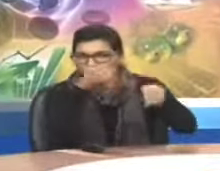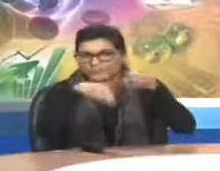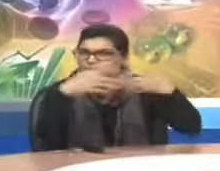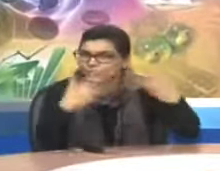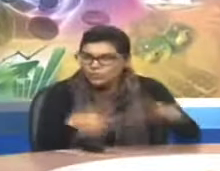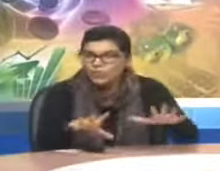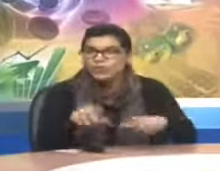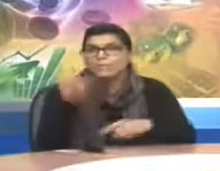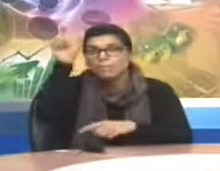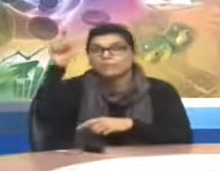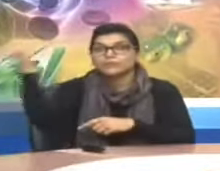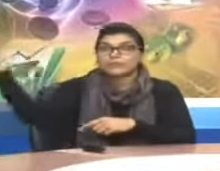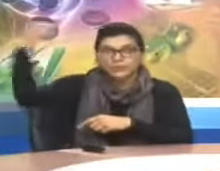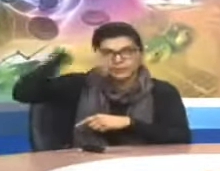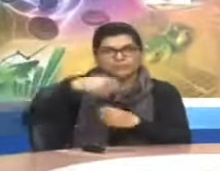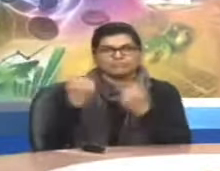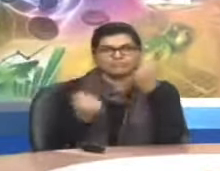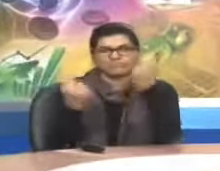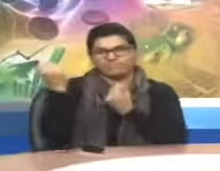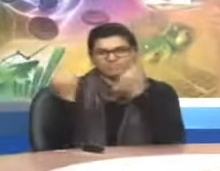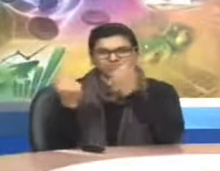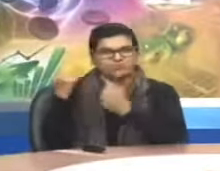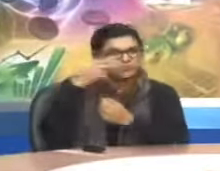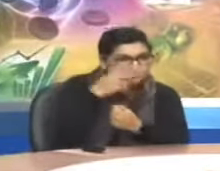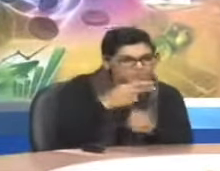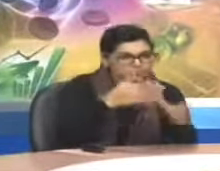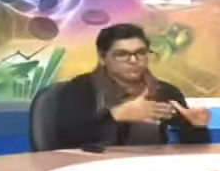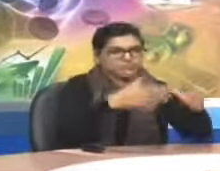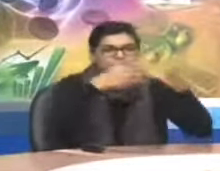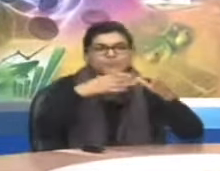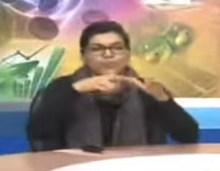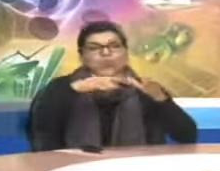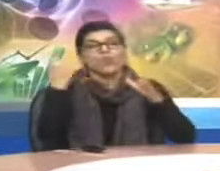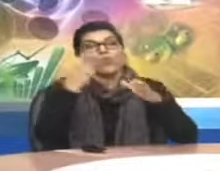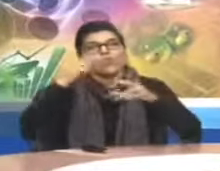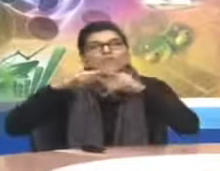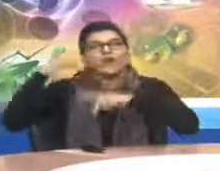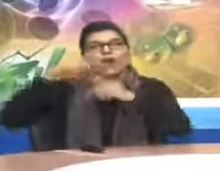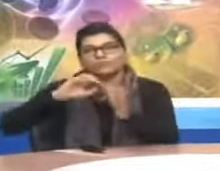different types of waste material to be kept on